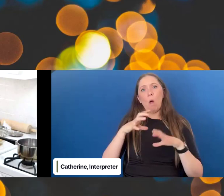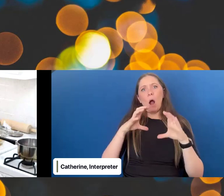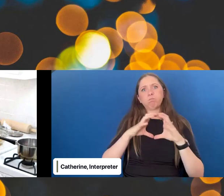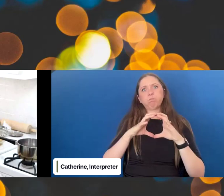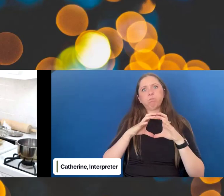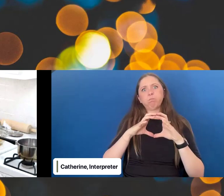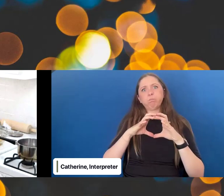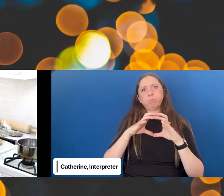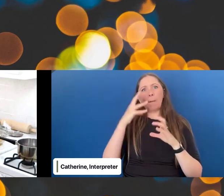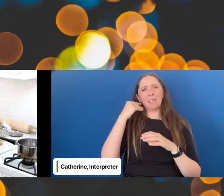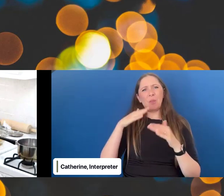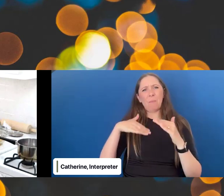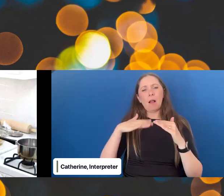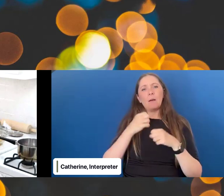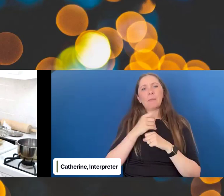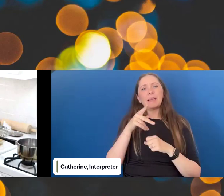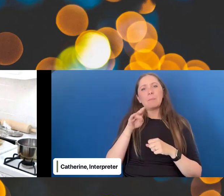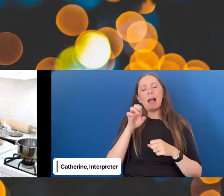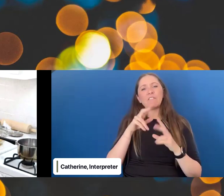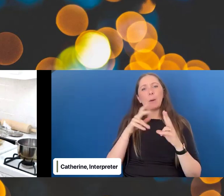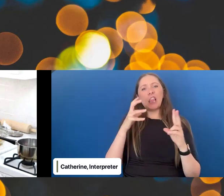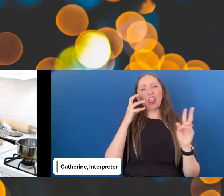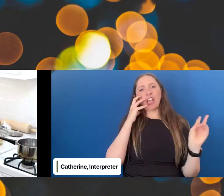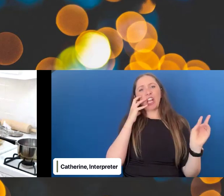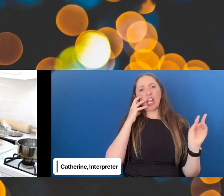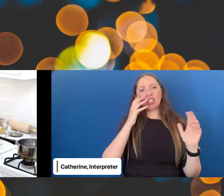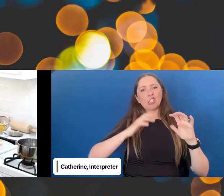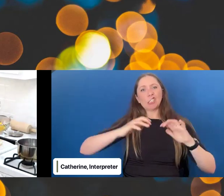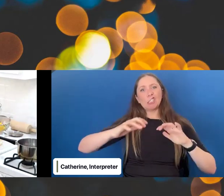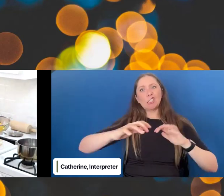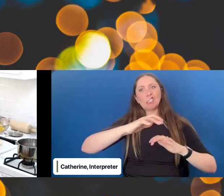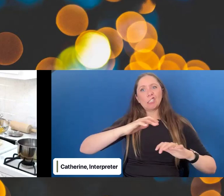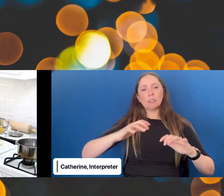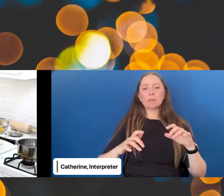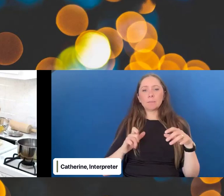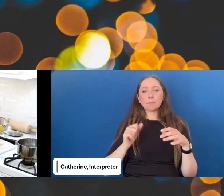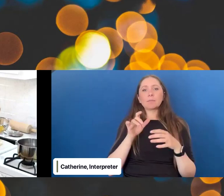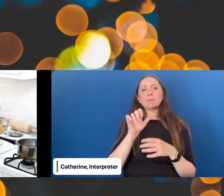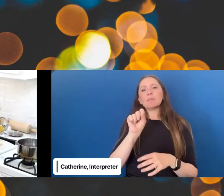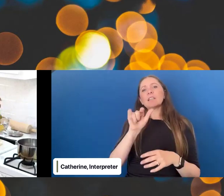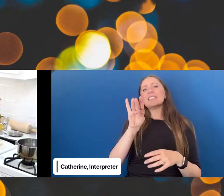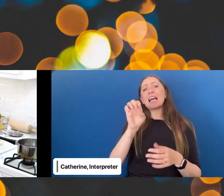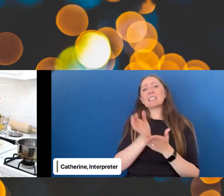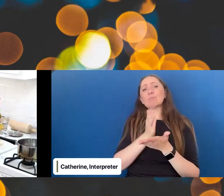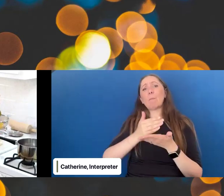at the bottom. It's just gonna make the pie very chunky. So slices are really the way to go.